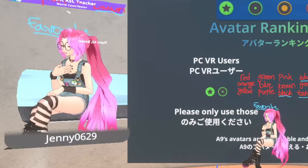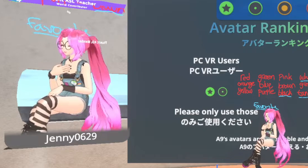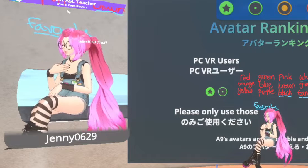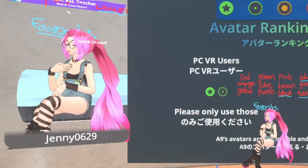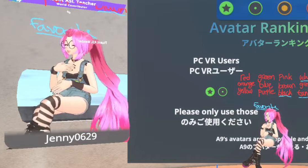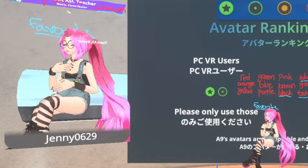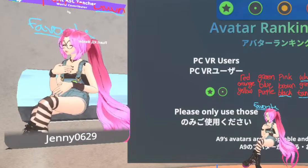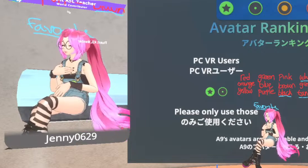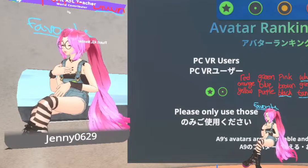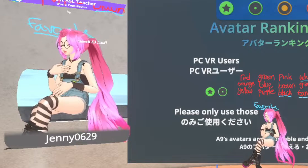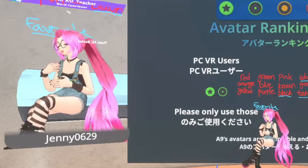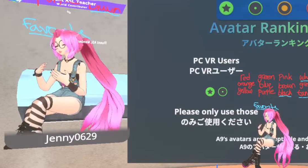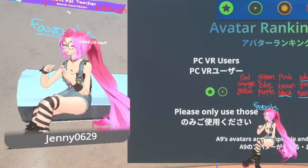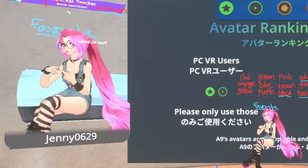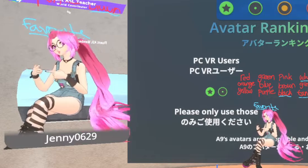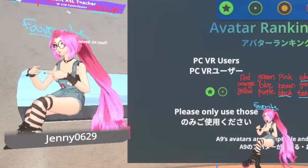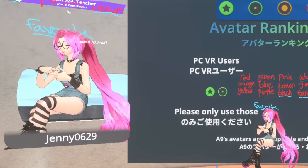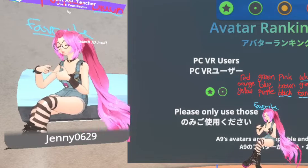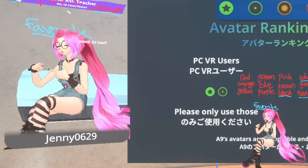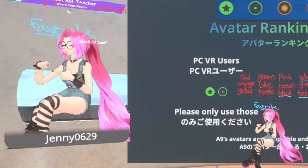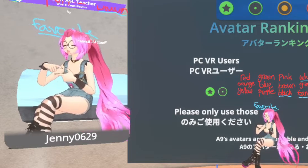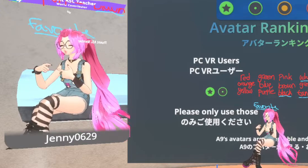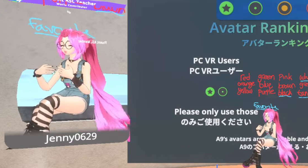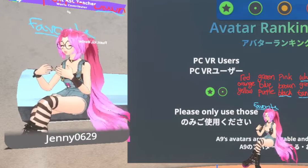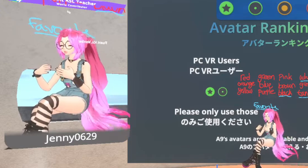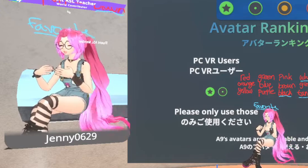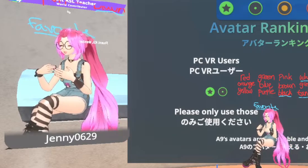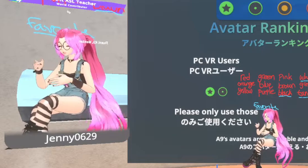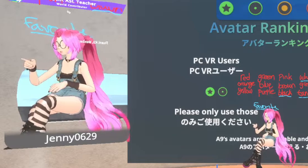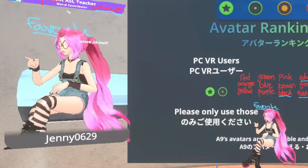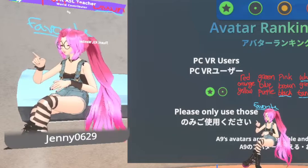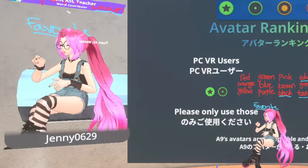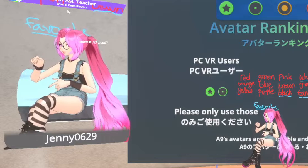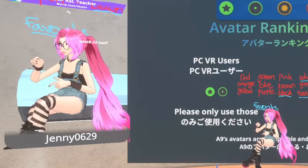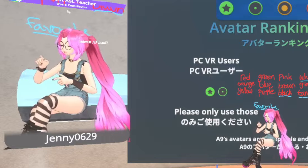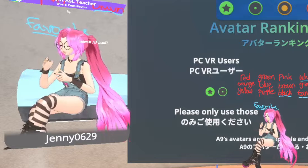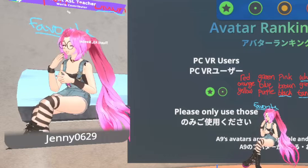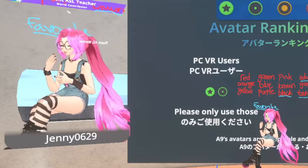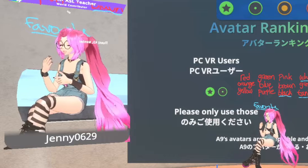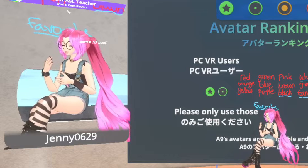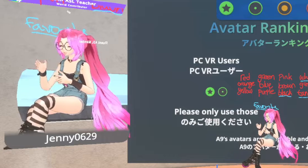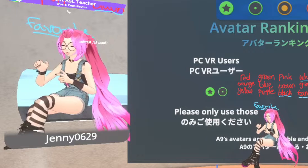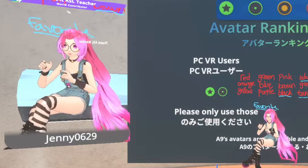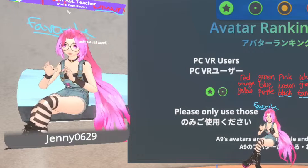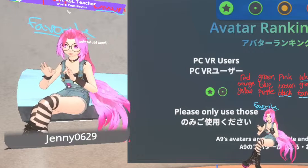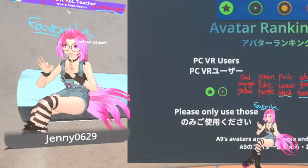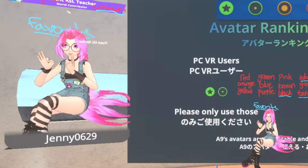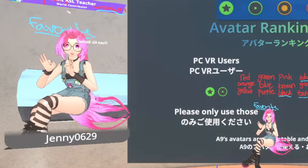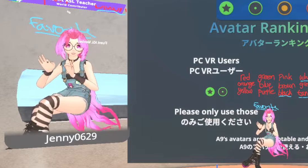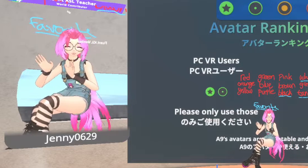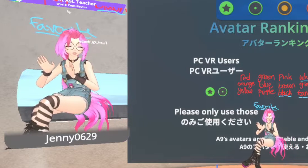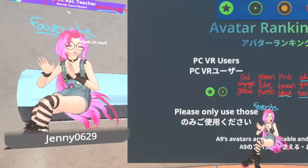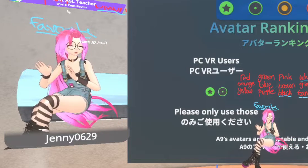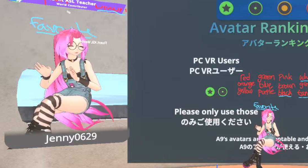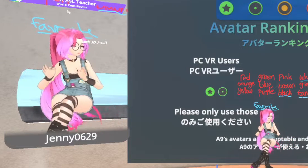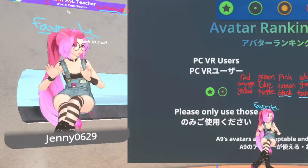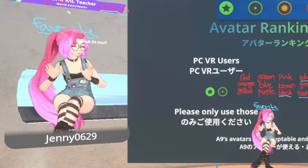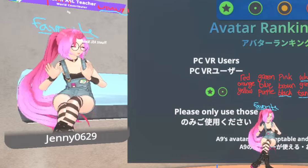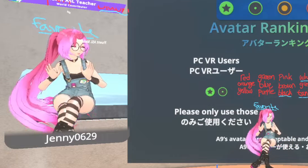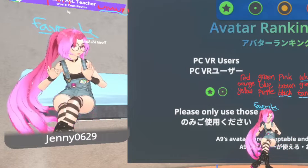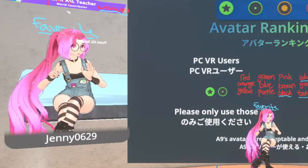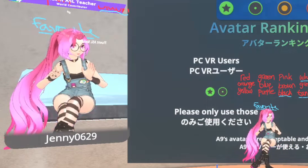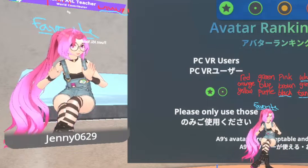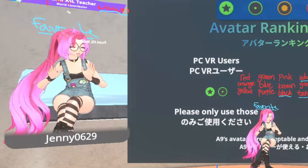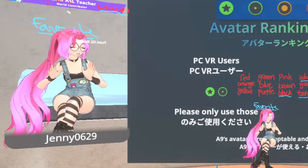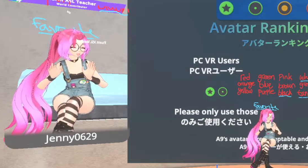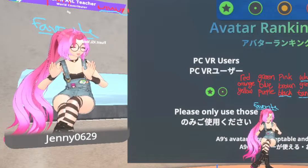yours. Or mine, this is mine. So it's really interchangeable. It really depends on the person. That's a good question. Thank you for asking. I should have clarified that.